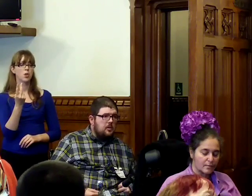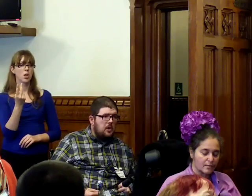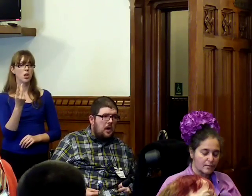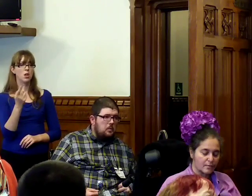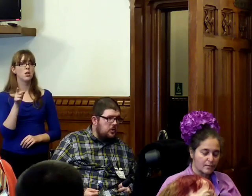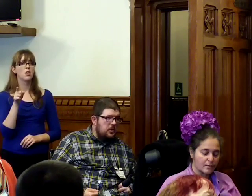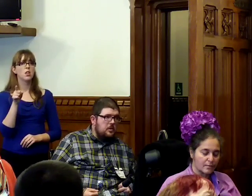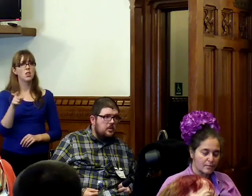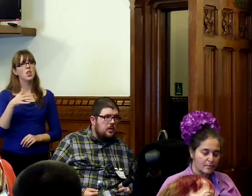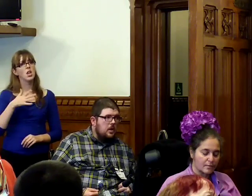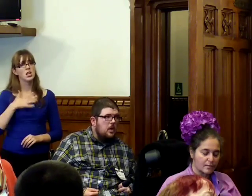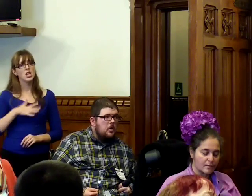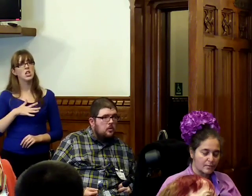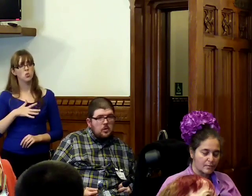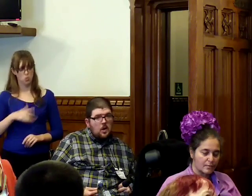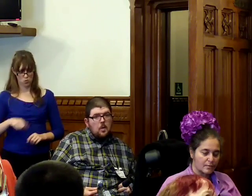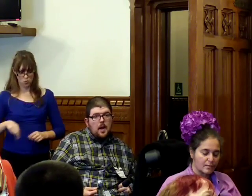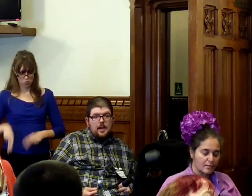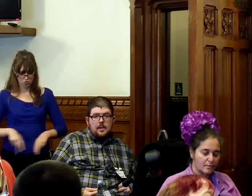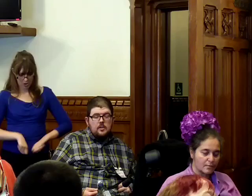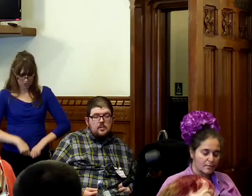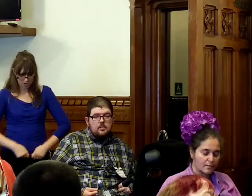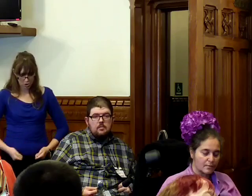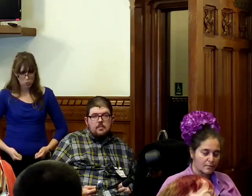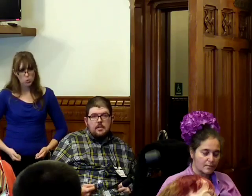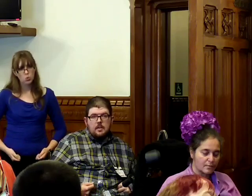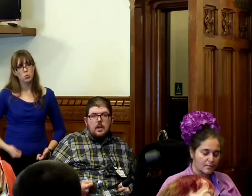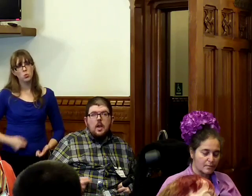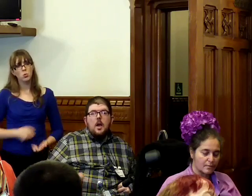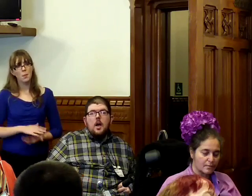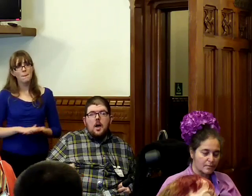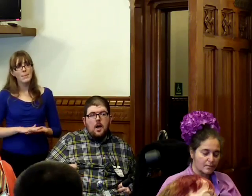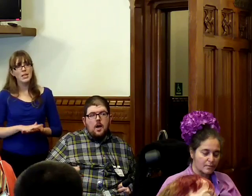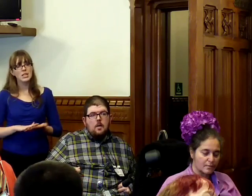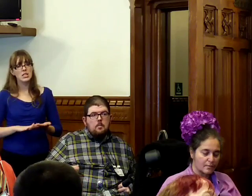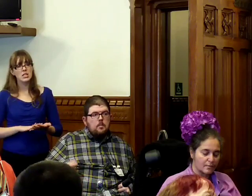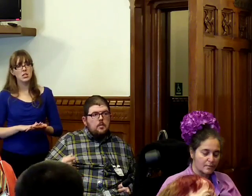undo my trousers so I can